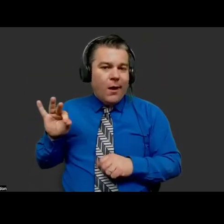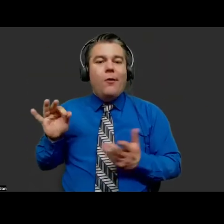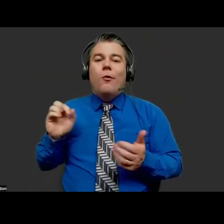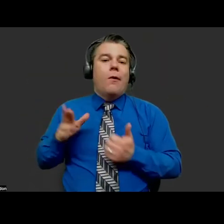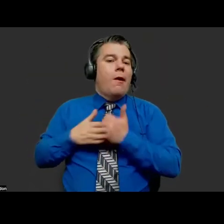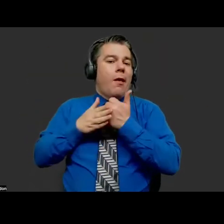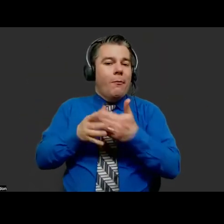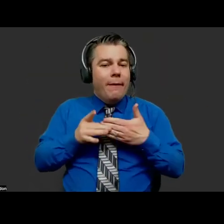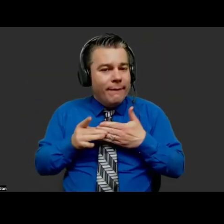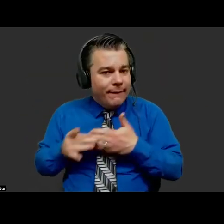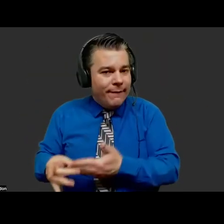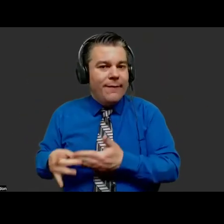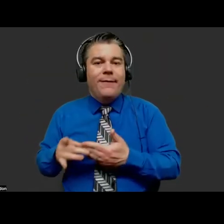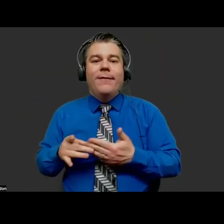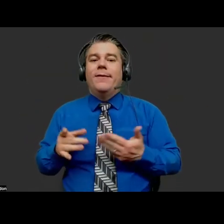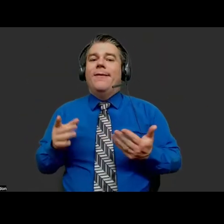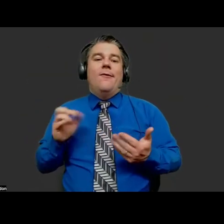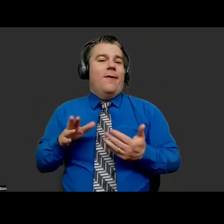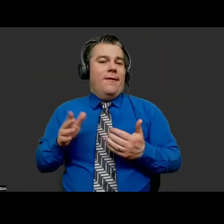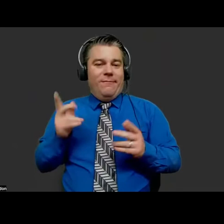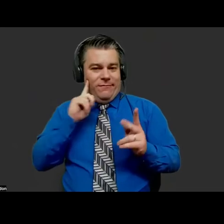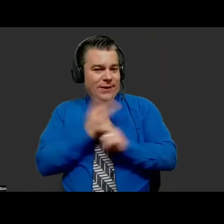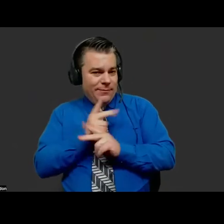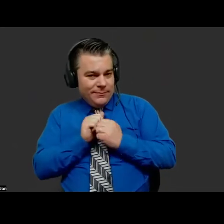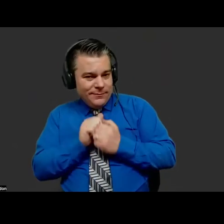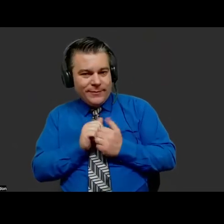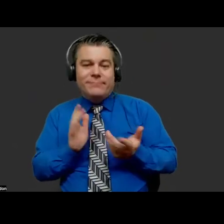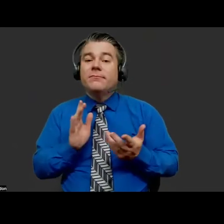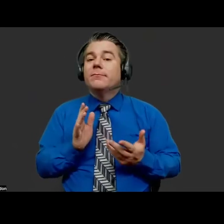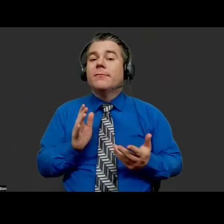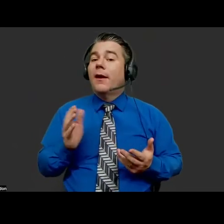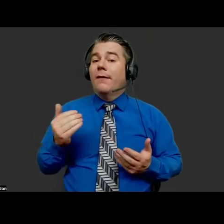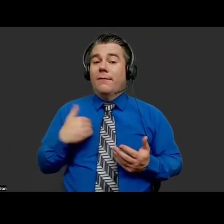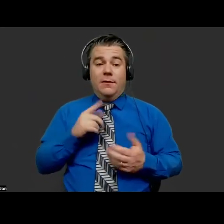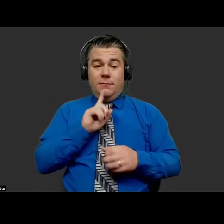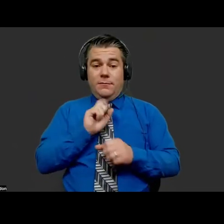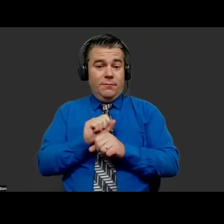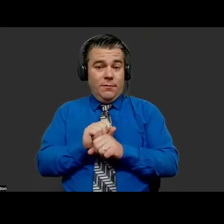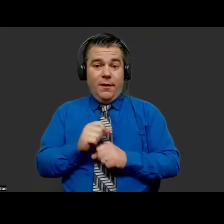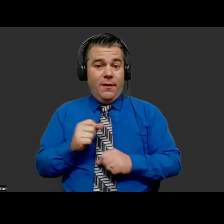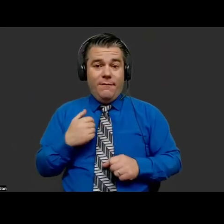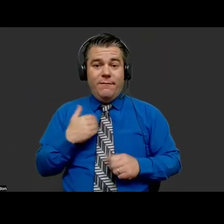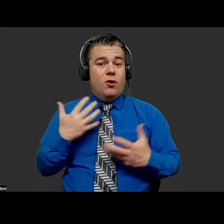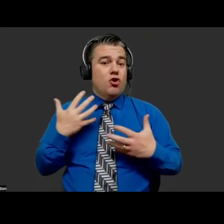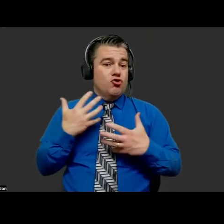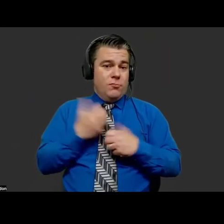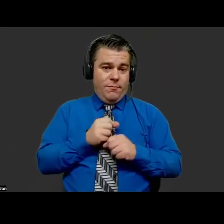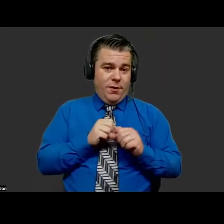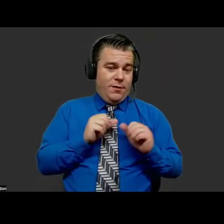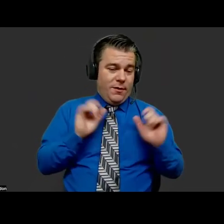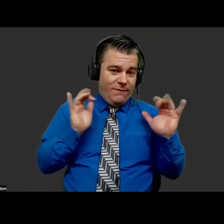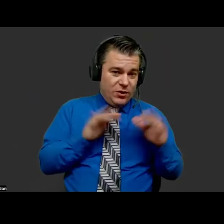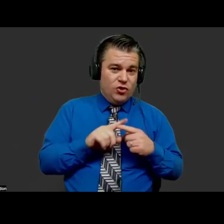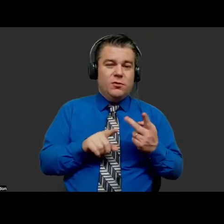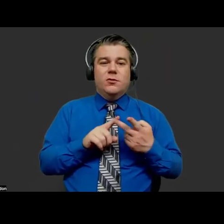you to them, or we can figure it out together. So we've kind of recapped convention. We've gone through our